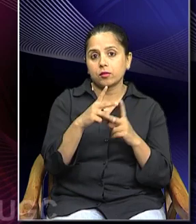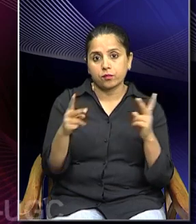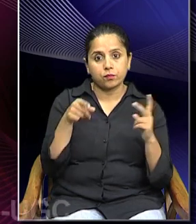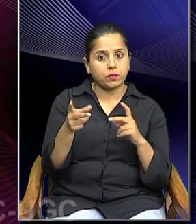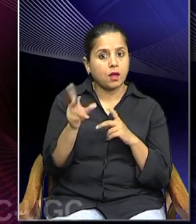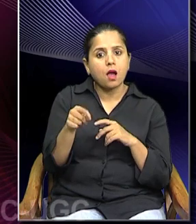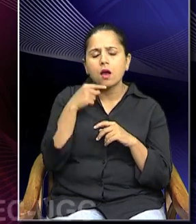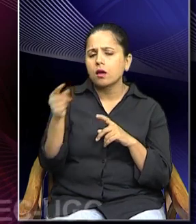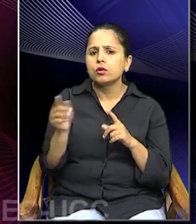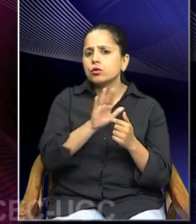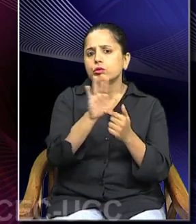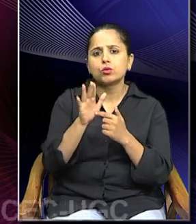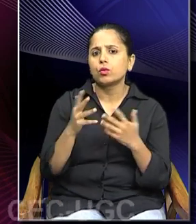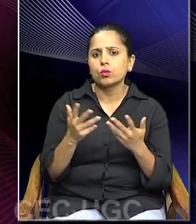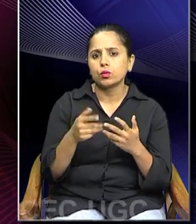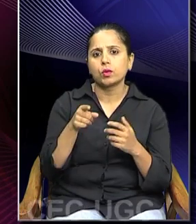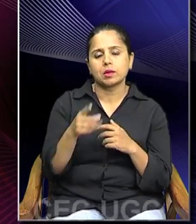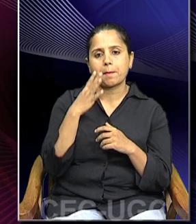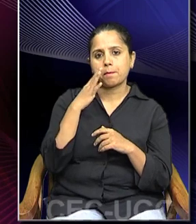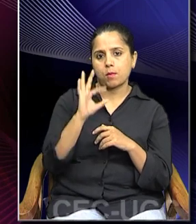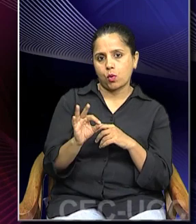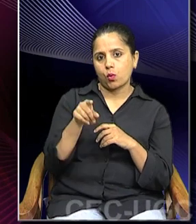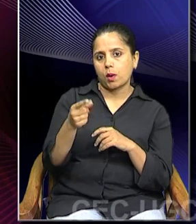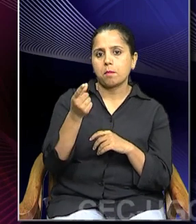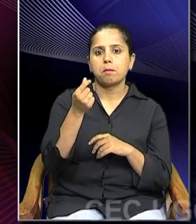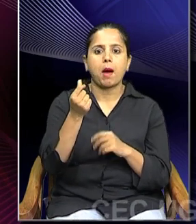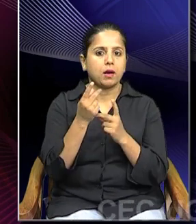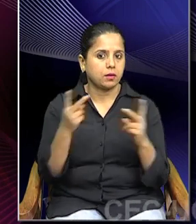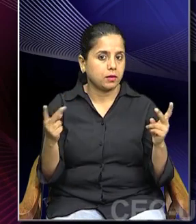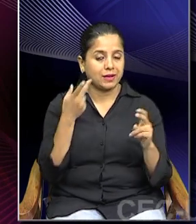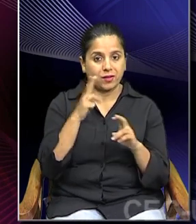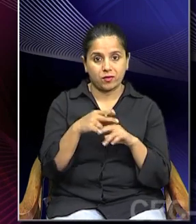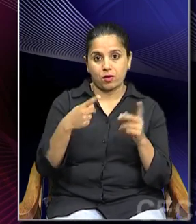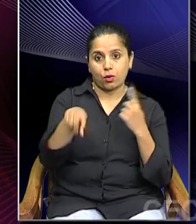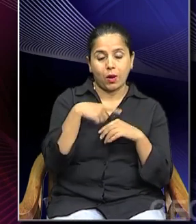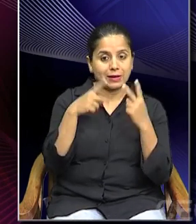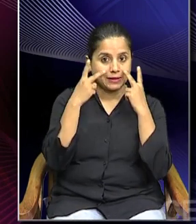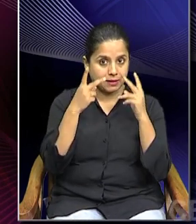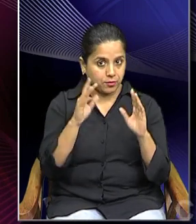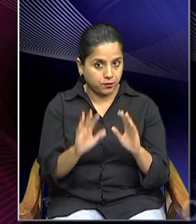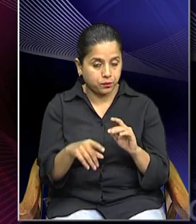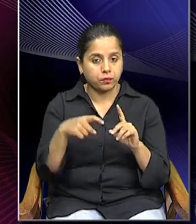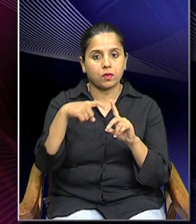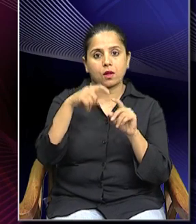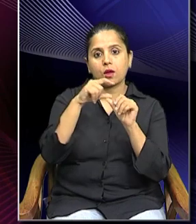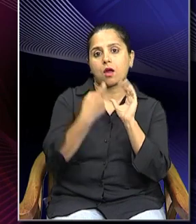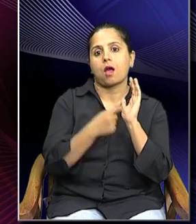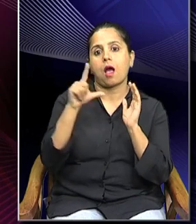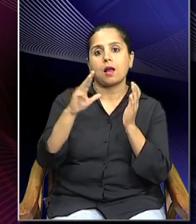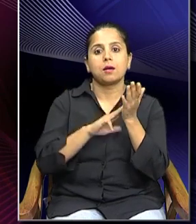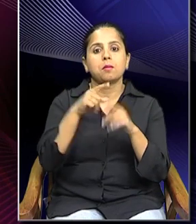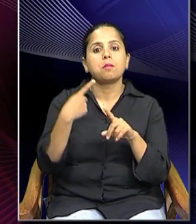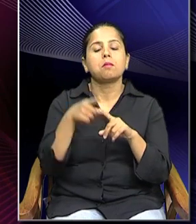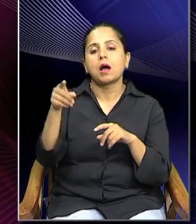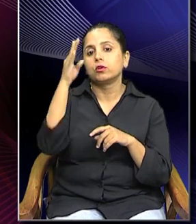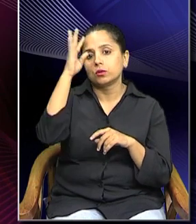again comes in with the importance of money. And if we look into Karl Marx theory, he